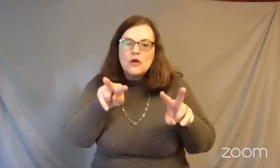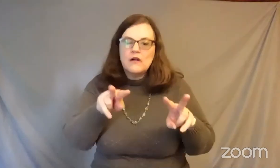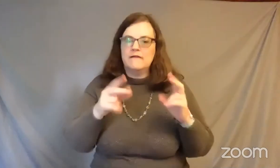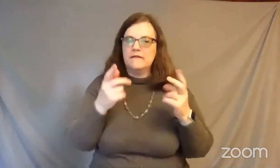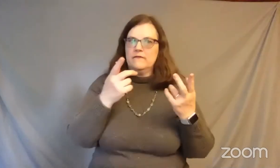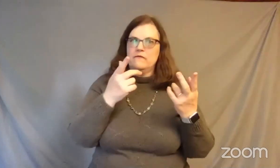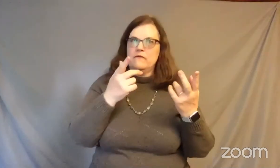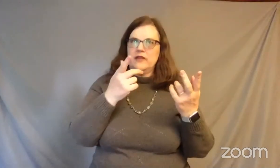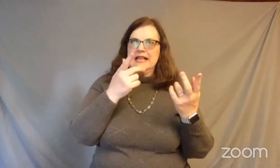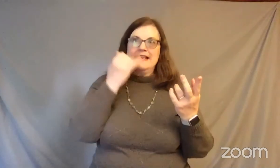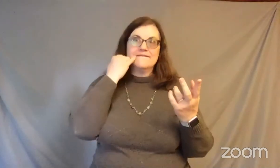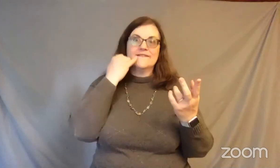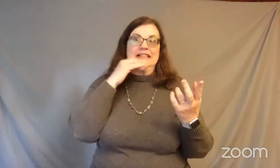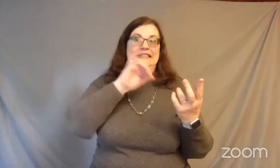Libras.